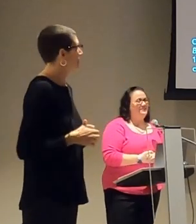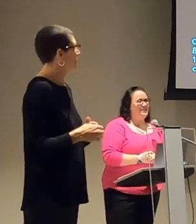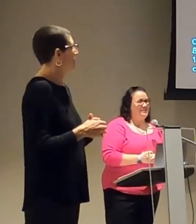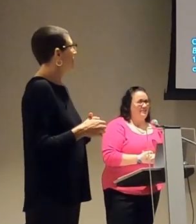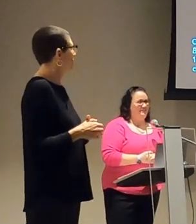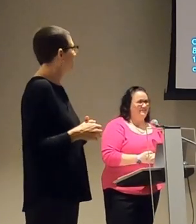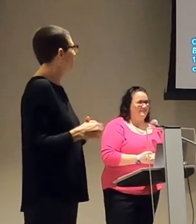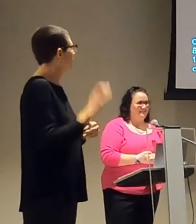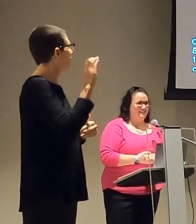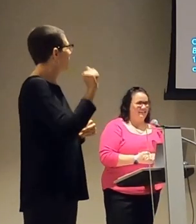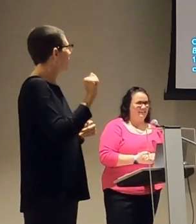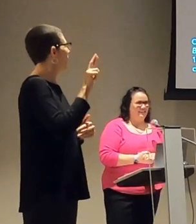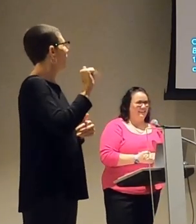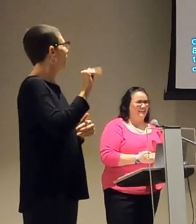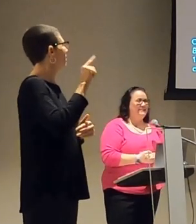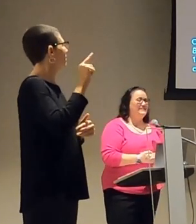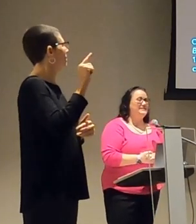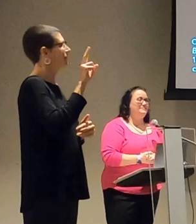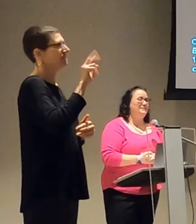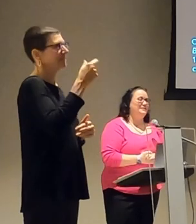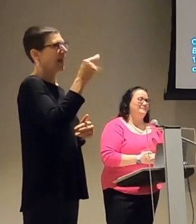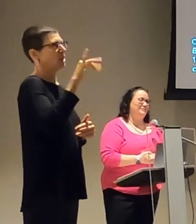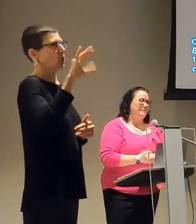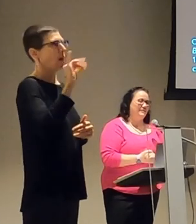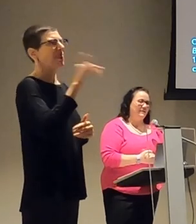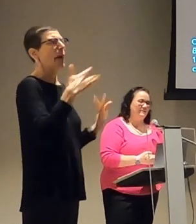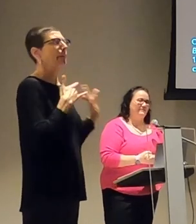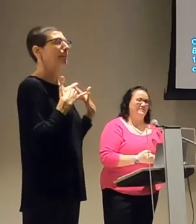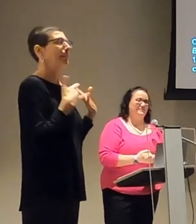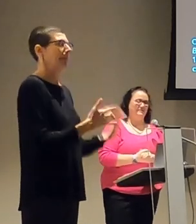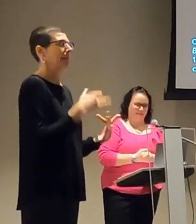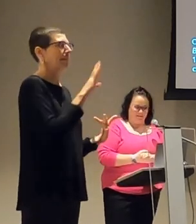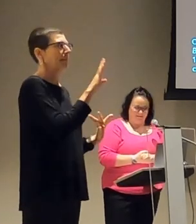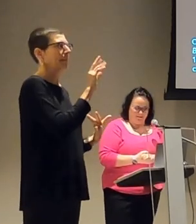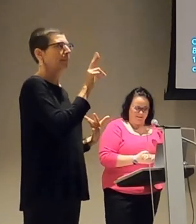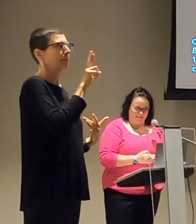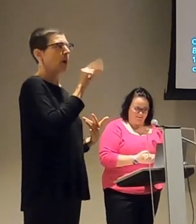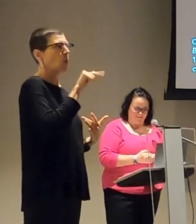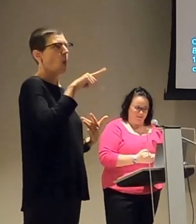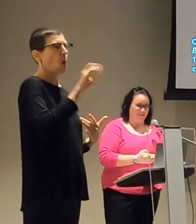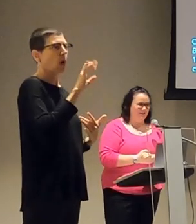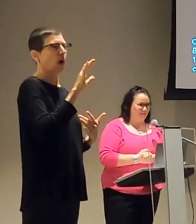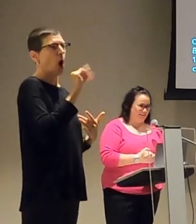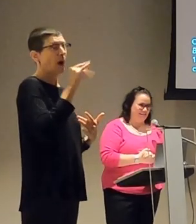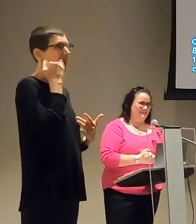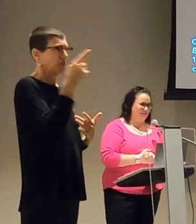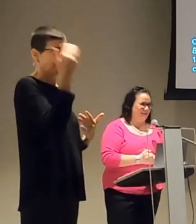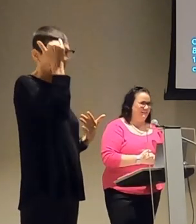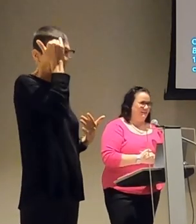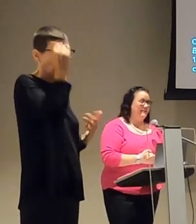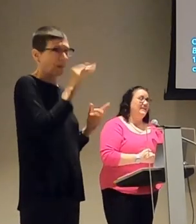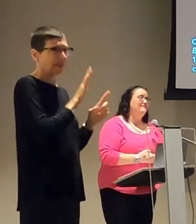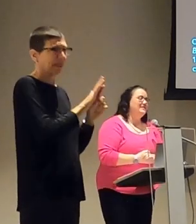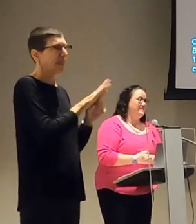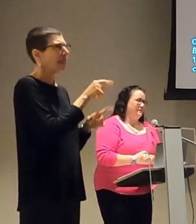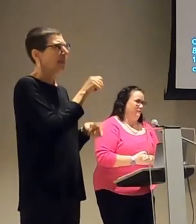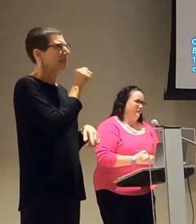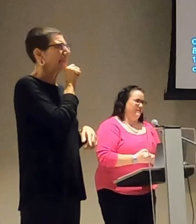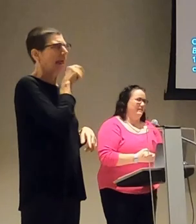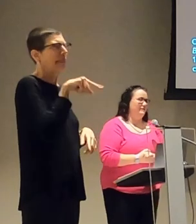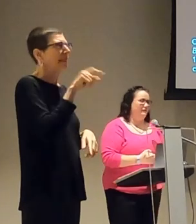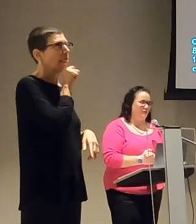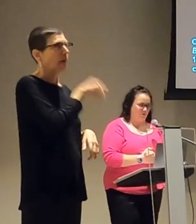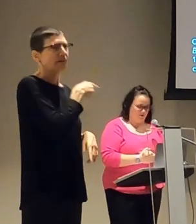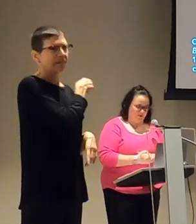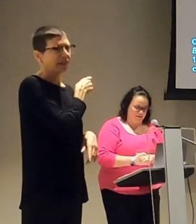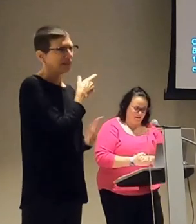So Caravaggio, and this is typical of Baroque art, if you, you know, are familiar, they love this stuff,